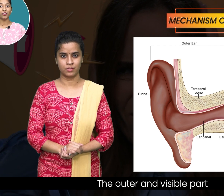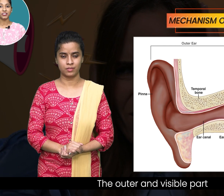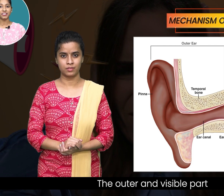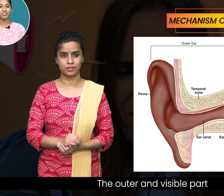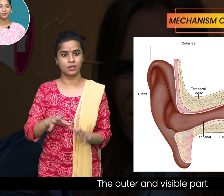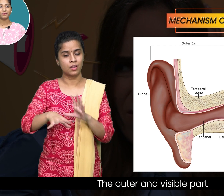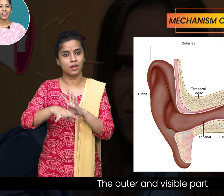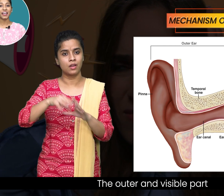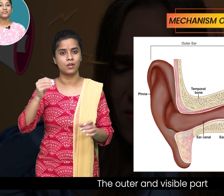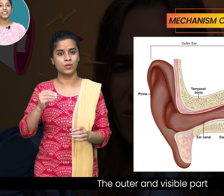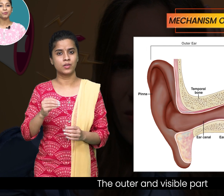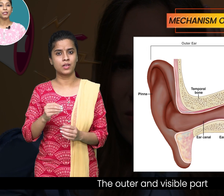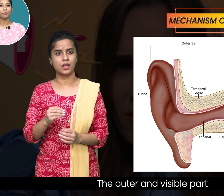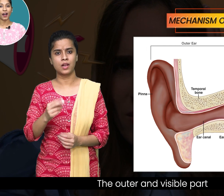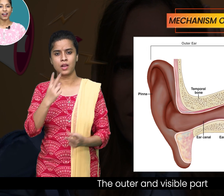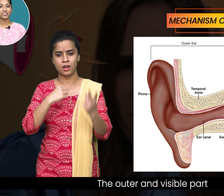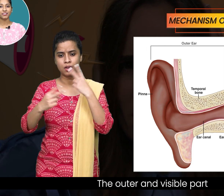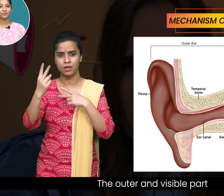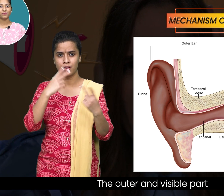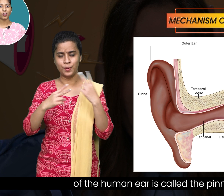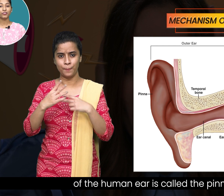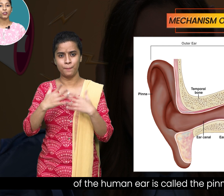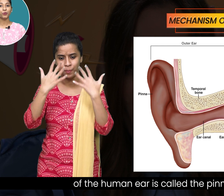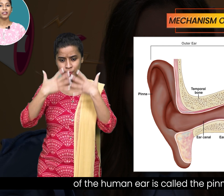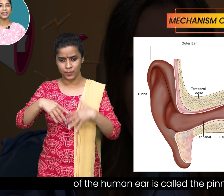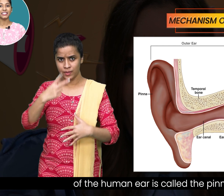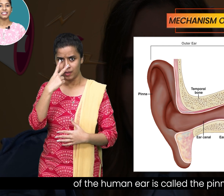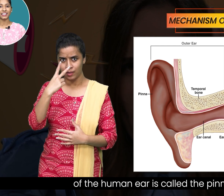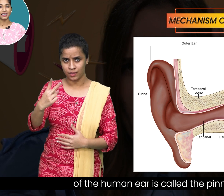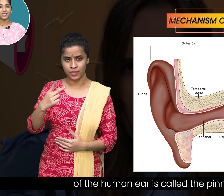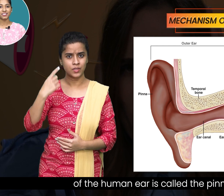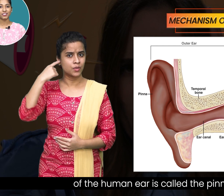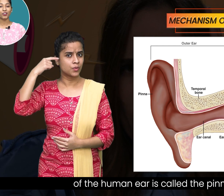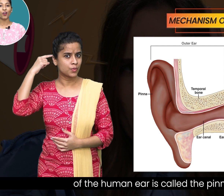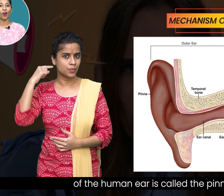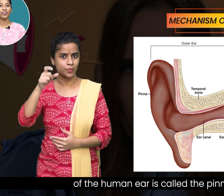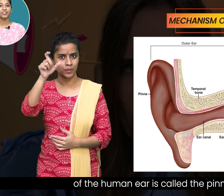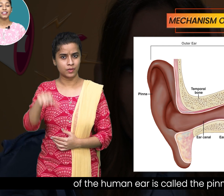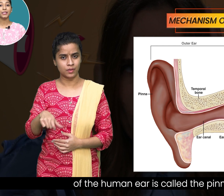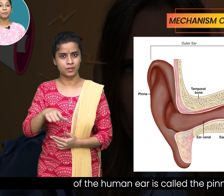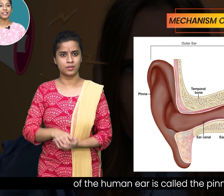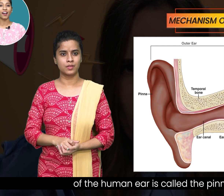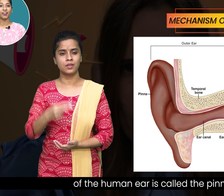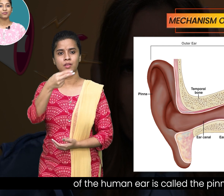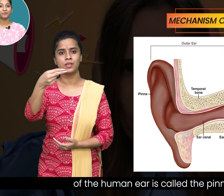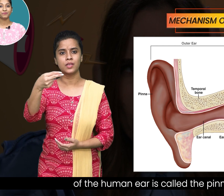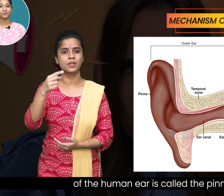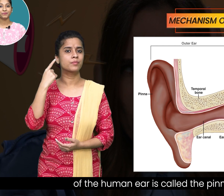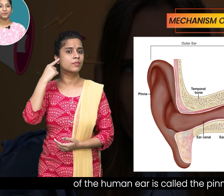The outer and visible part of the human ear is called the